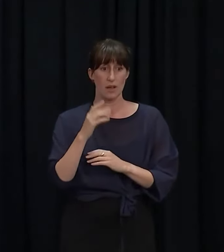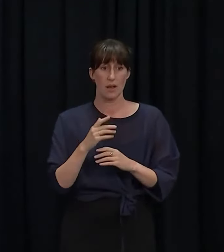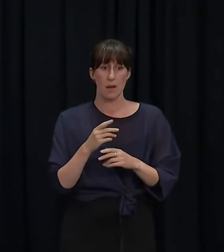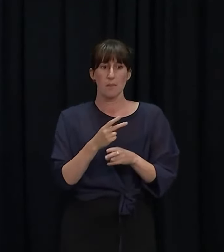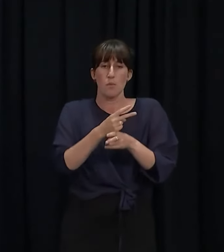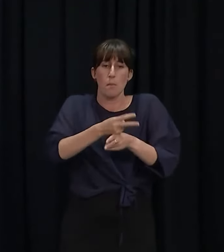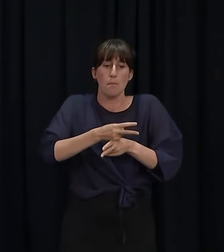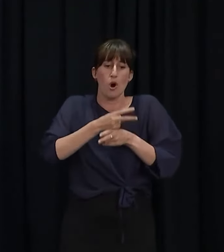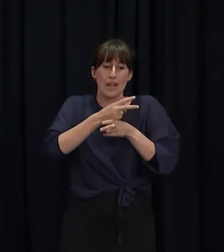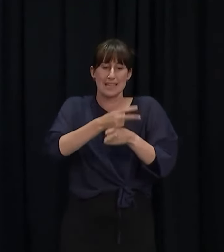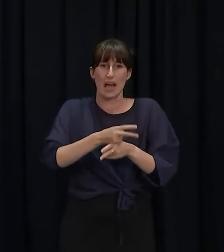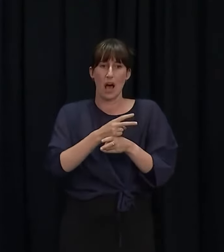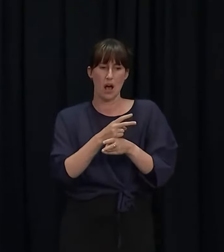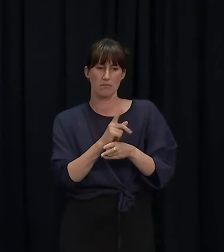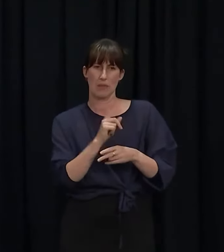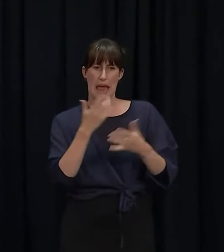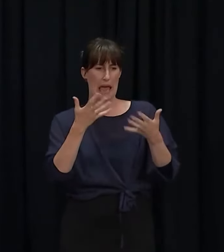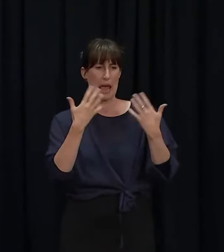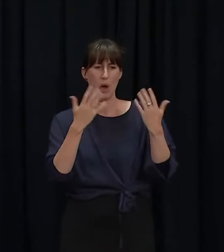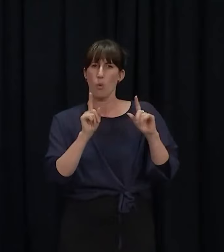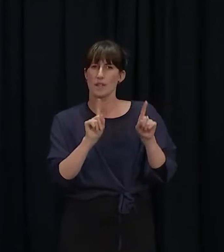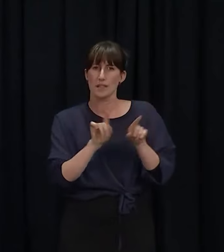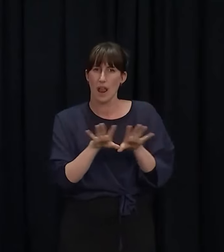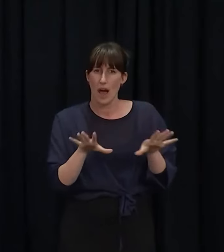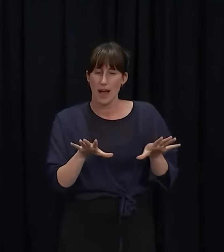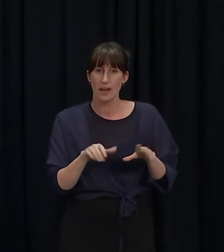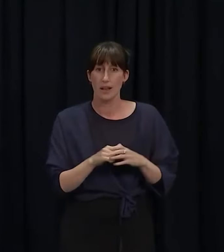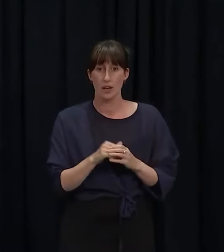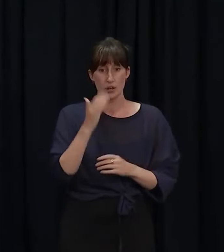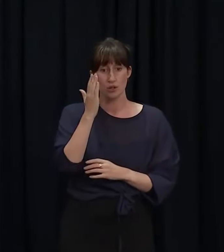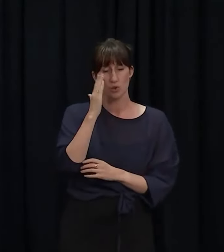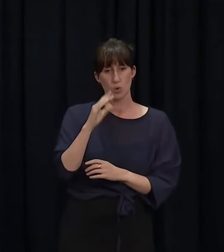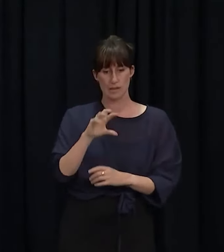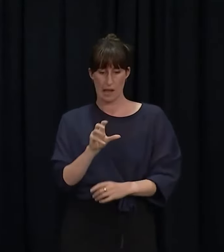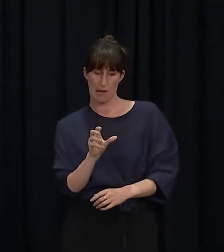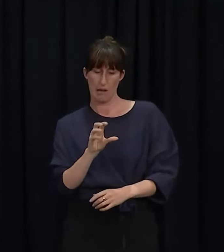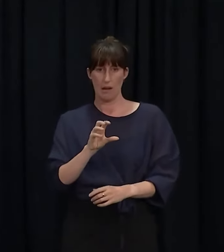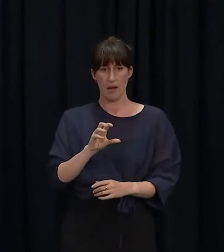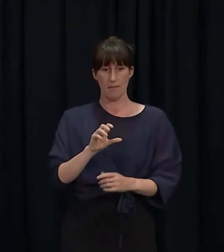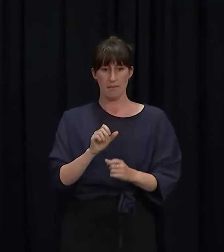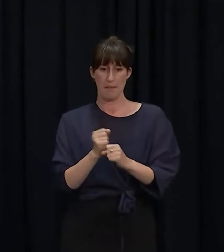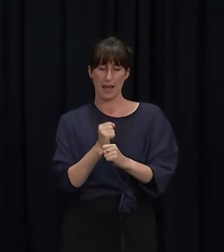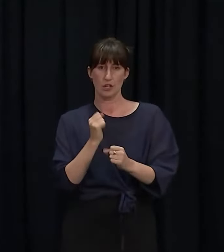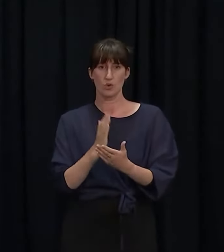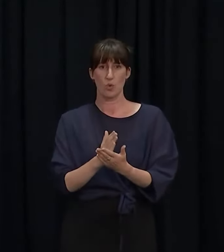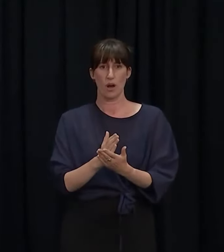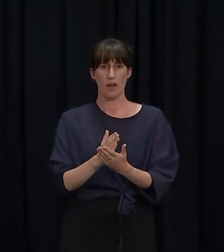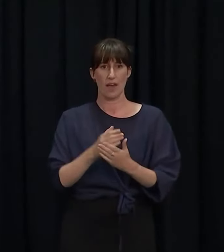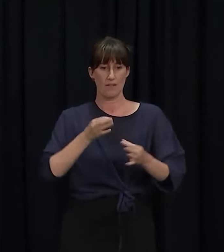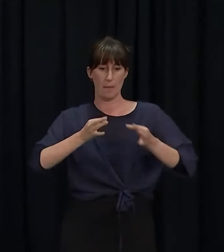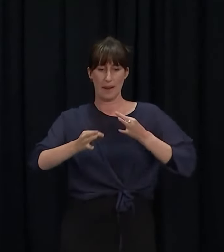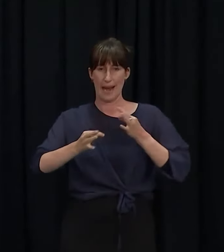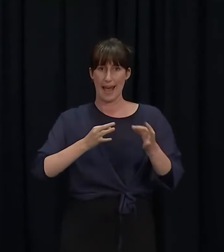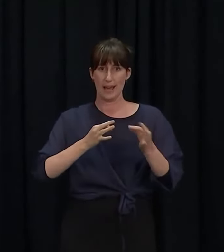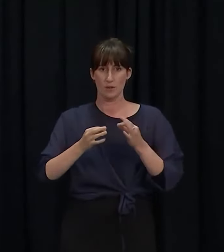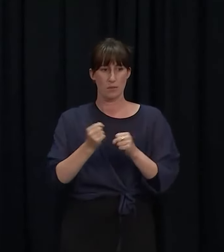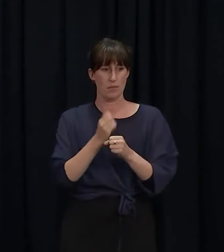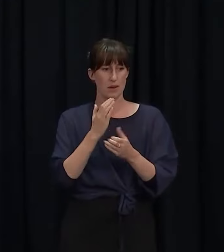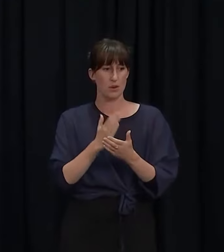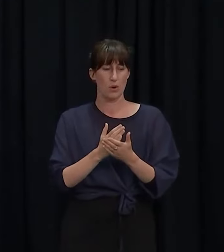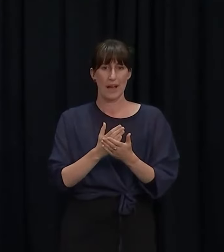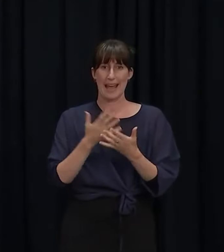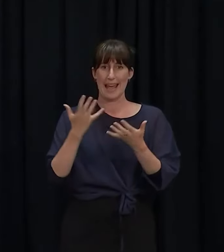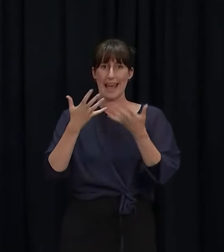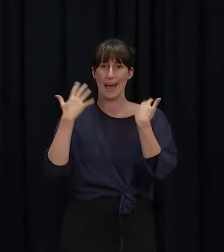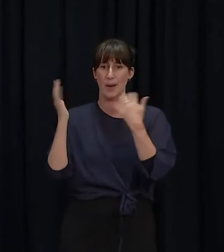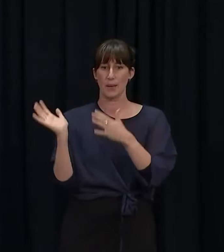of ventilation in different classrooms, and schools will be able to adapt their ventilation plans to make sure they've got good through flow to reduce